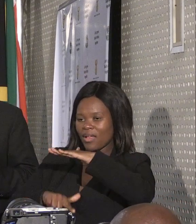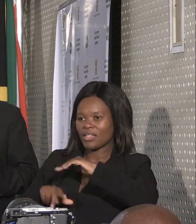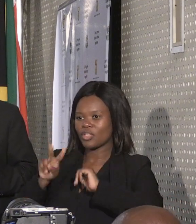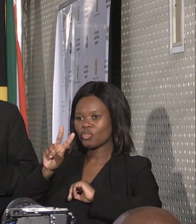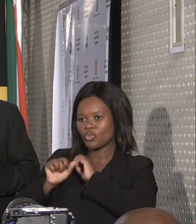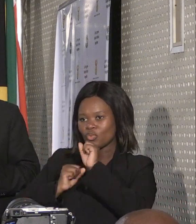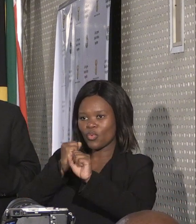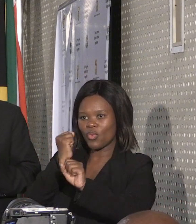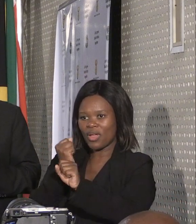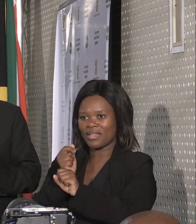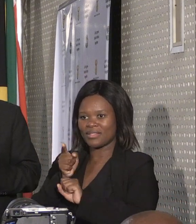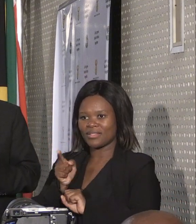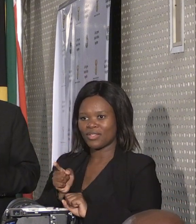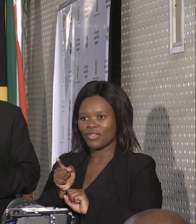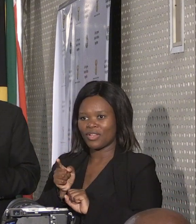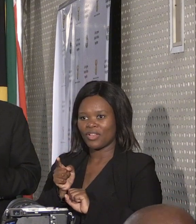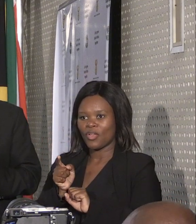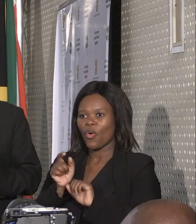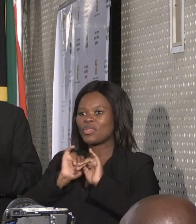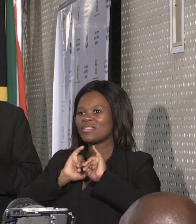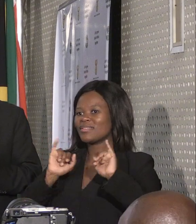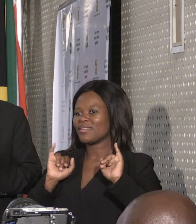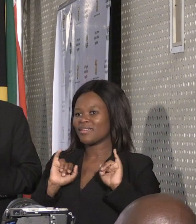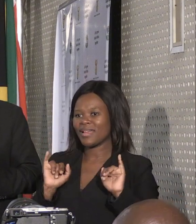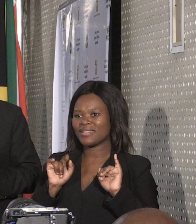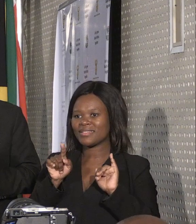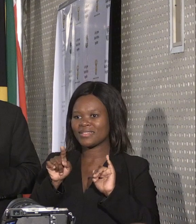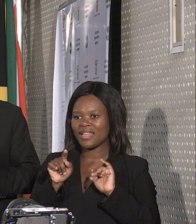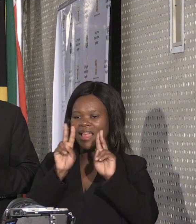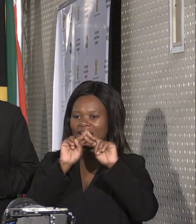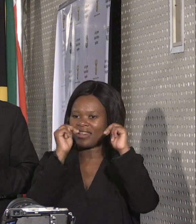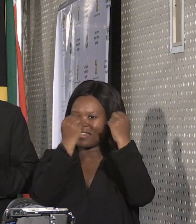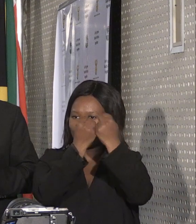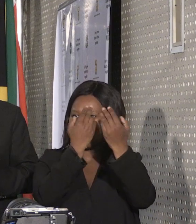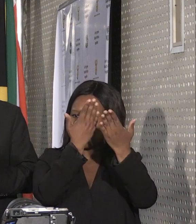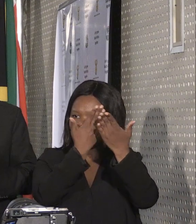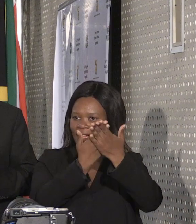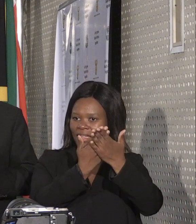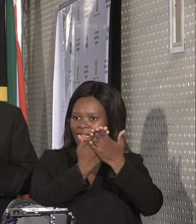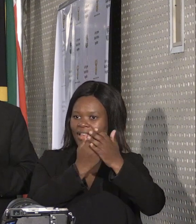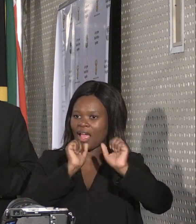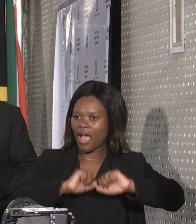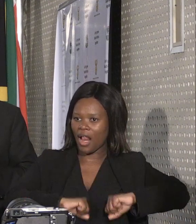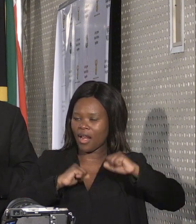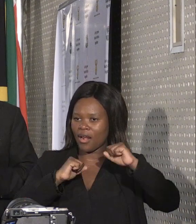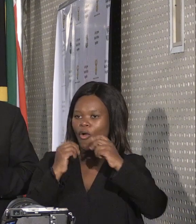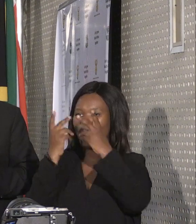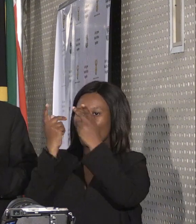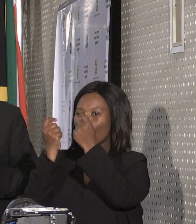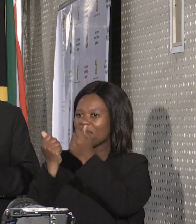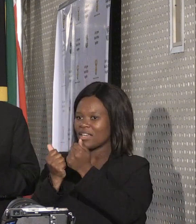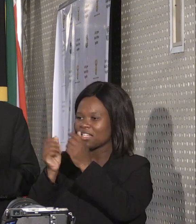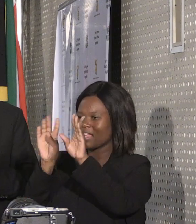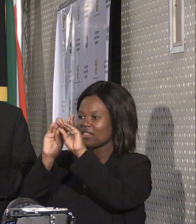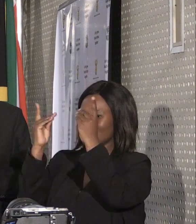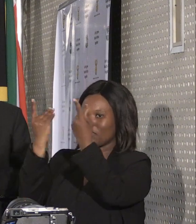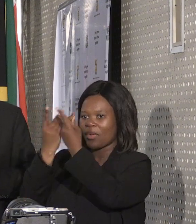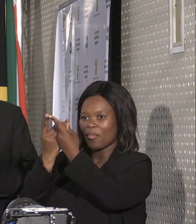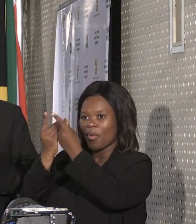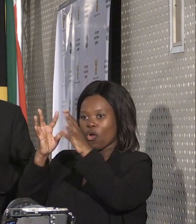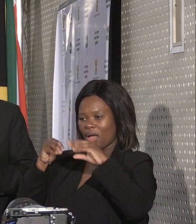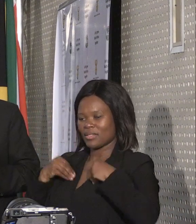serious-minded nation can allow a financial institution to tolerate that.